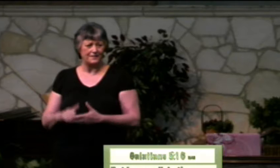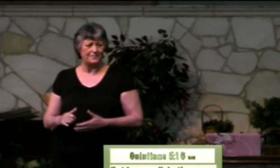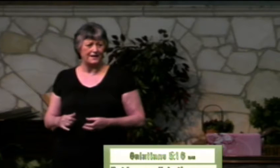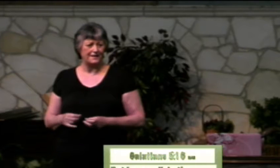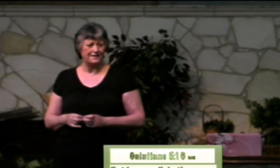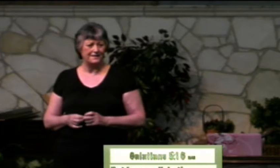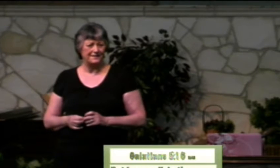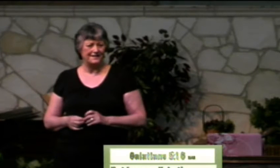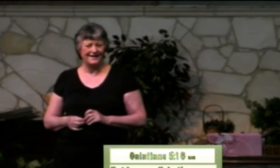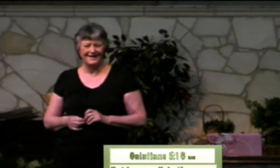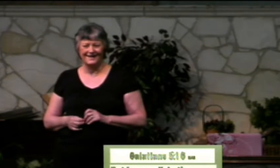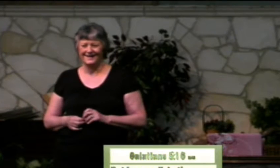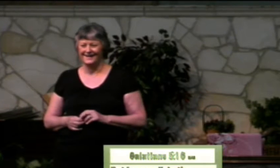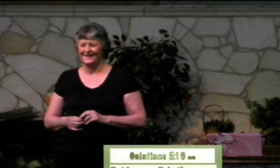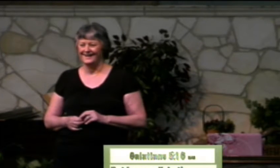that.